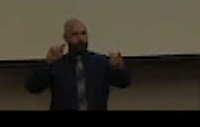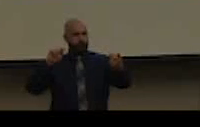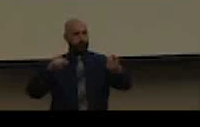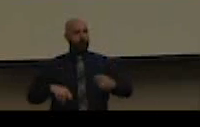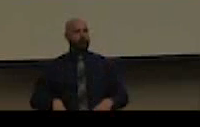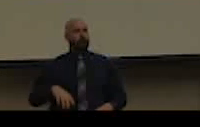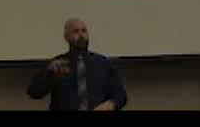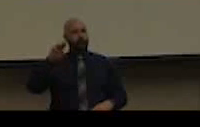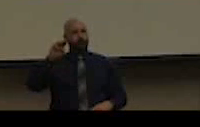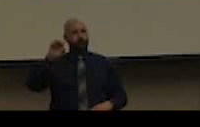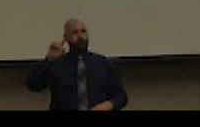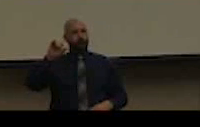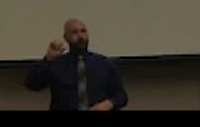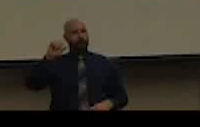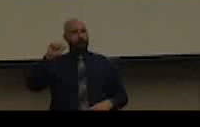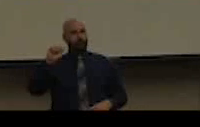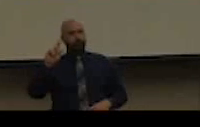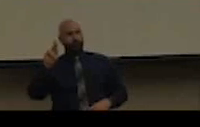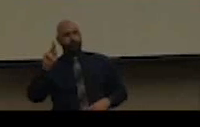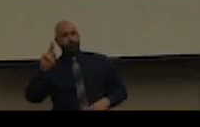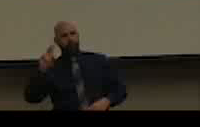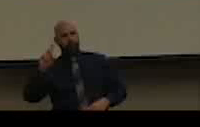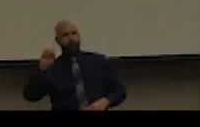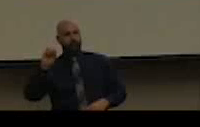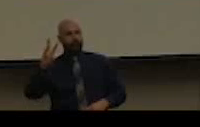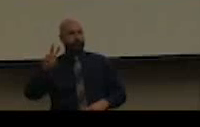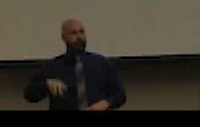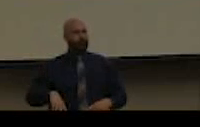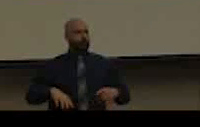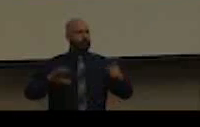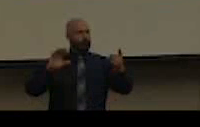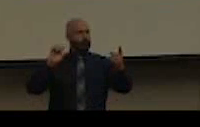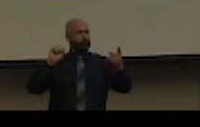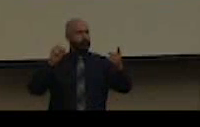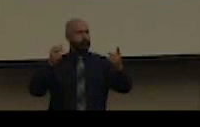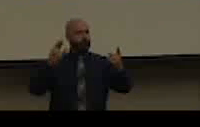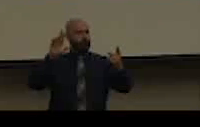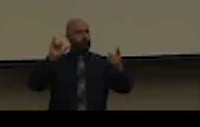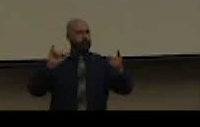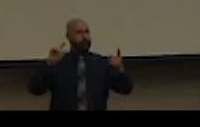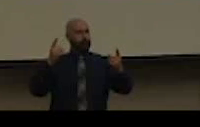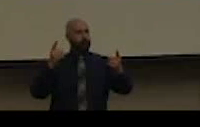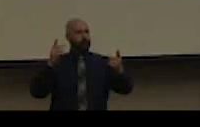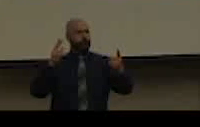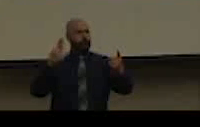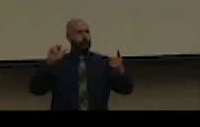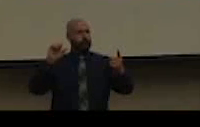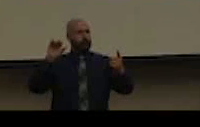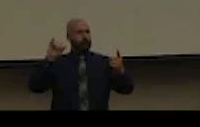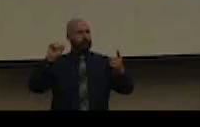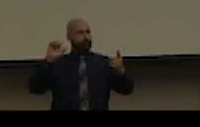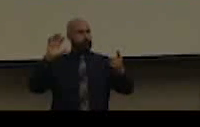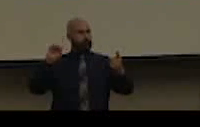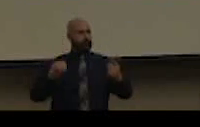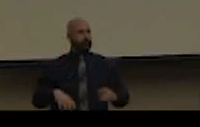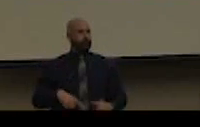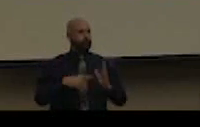Budo. Here. Sherry Grisco. Here. Representative Stephanie Hilford.